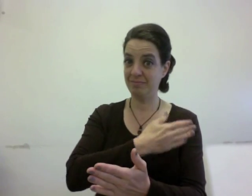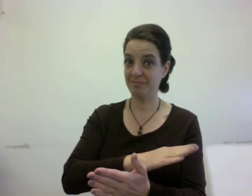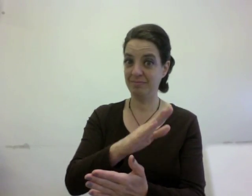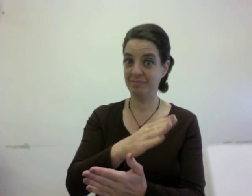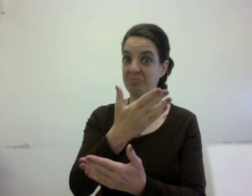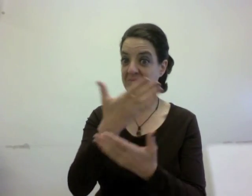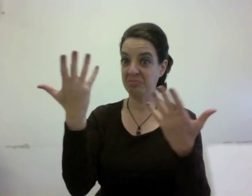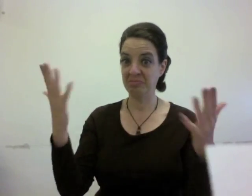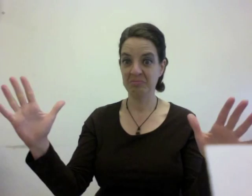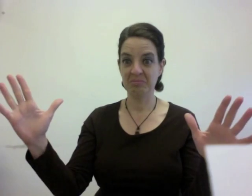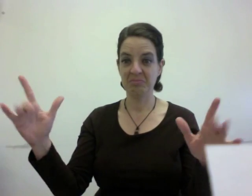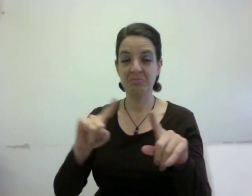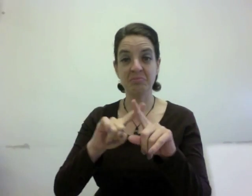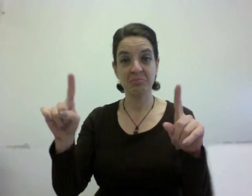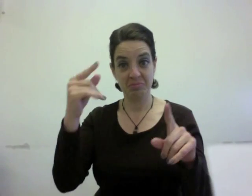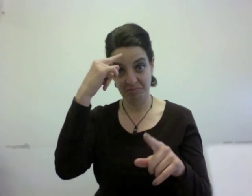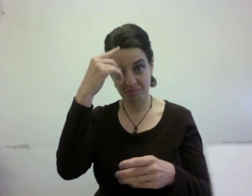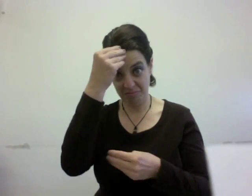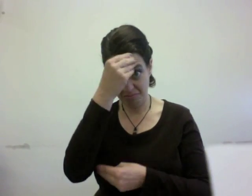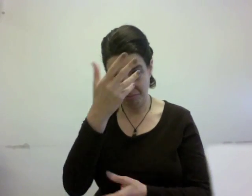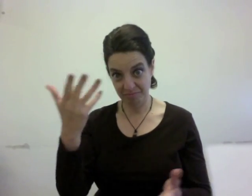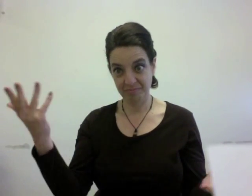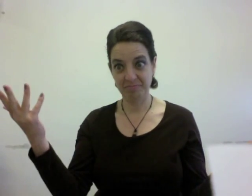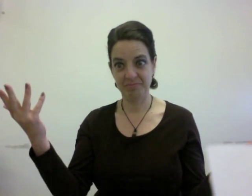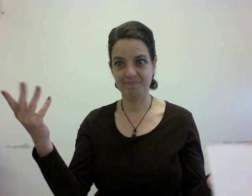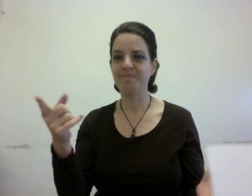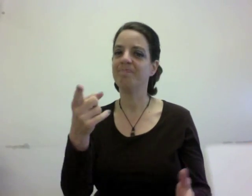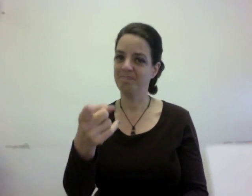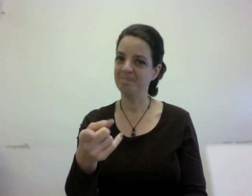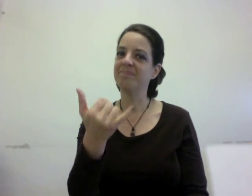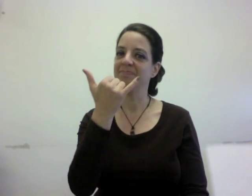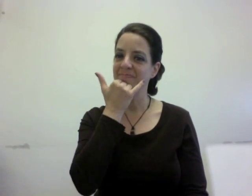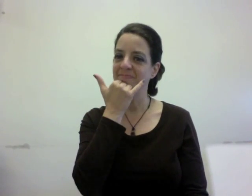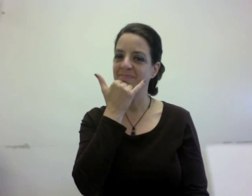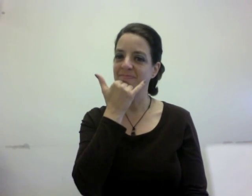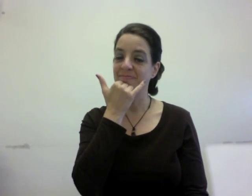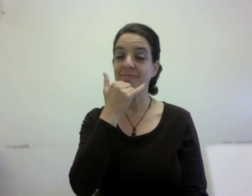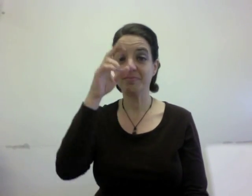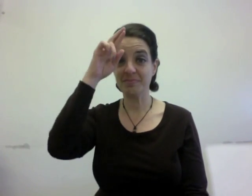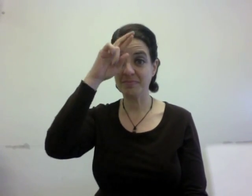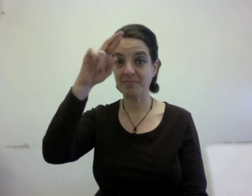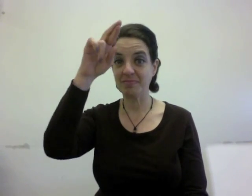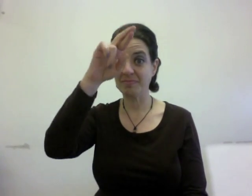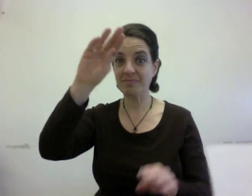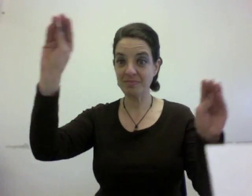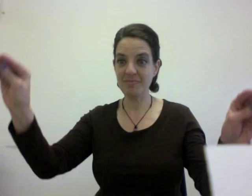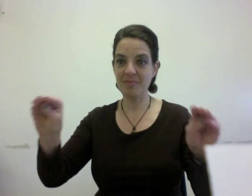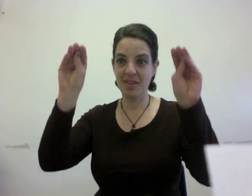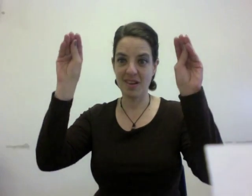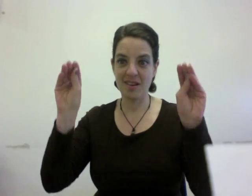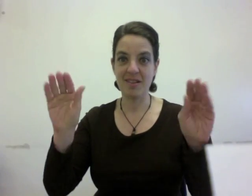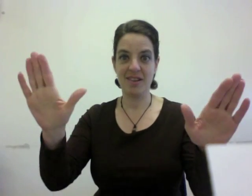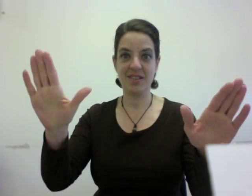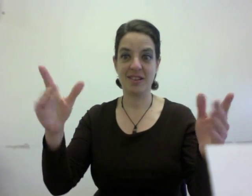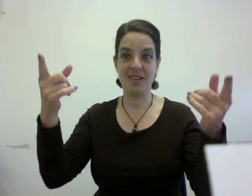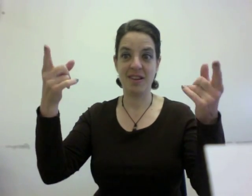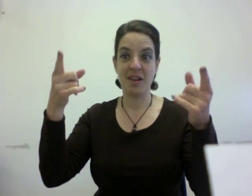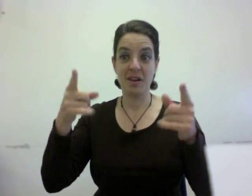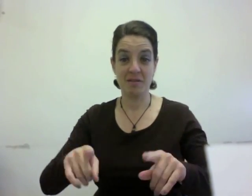to the song. It's not. But I'd have to tell you, friends, that in fact you'd be wrong. Really? You see, unicorns are magical. So when the rain